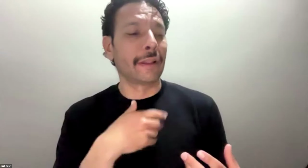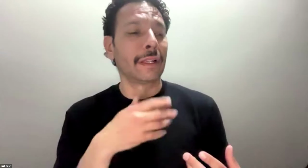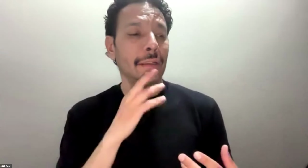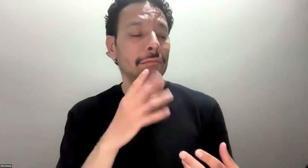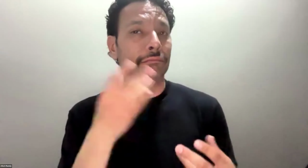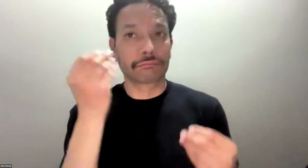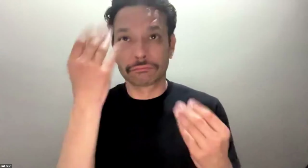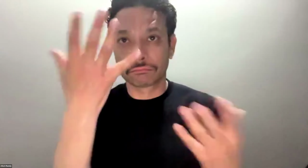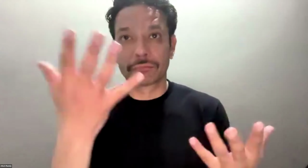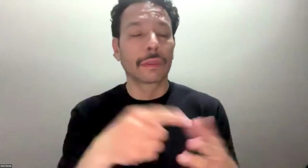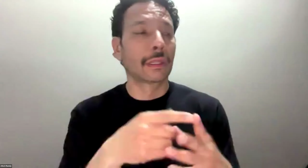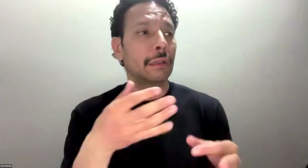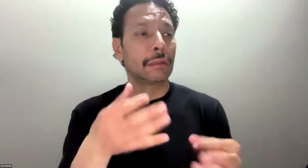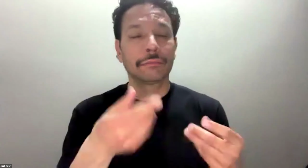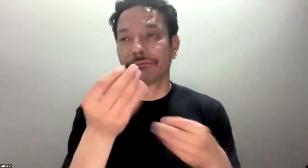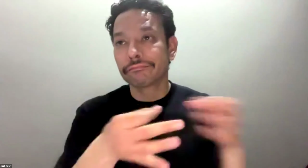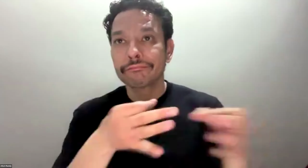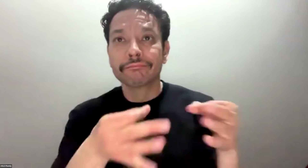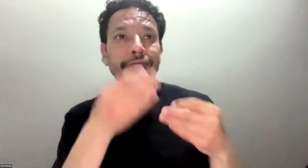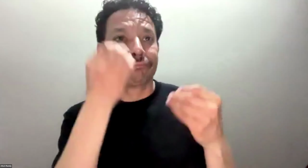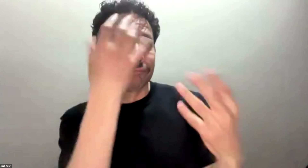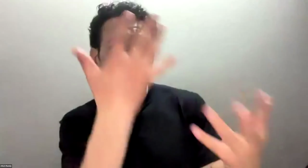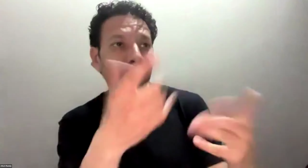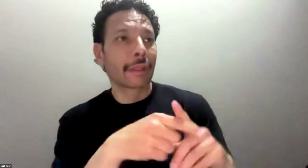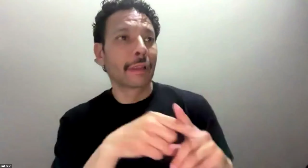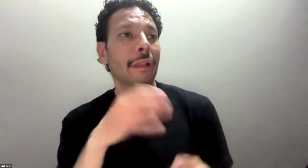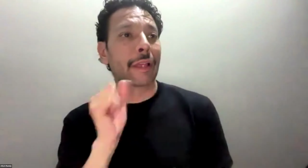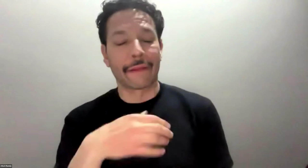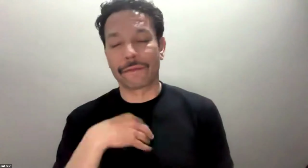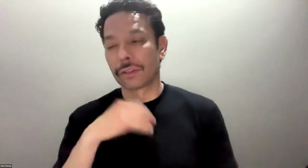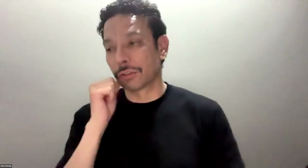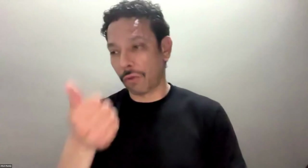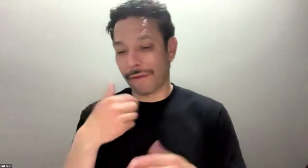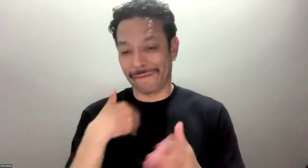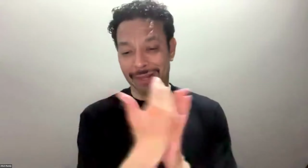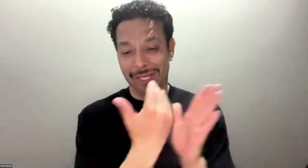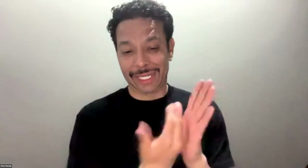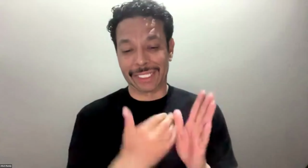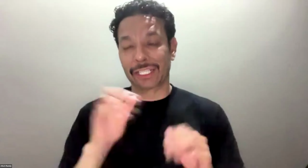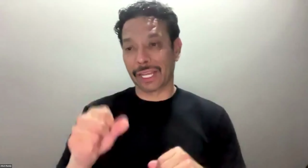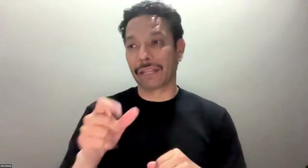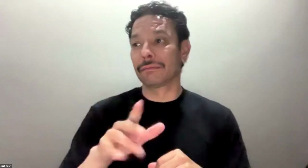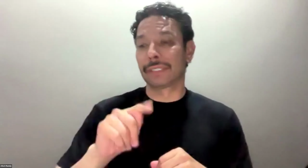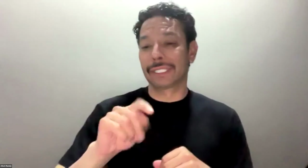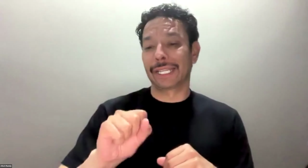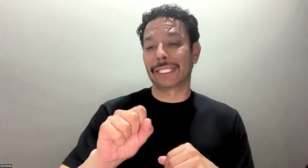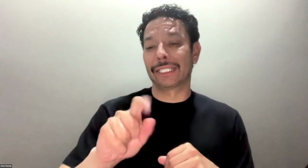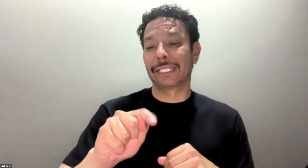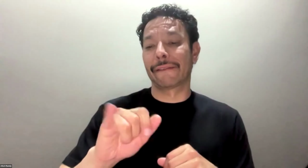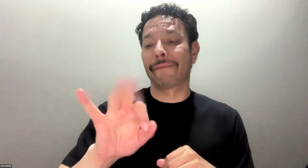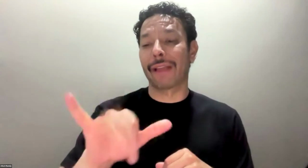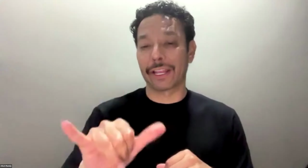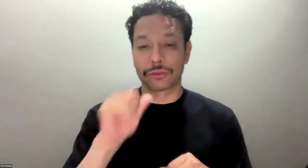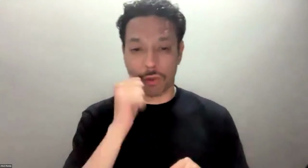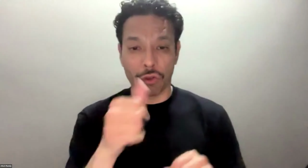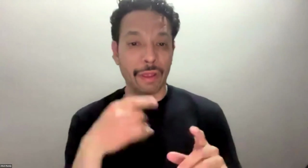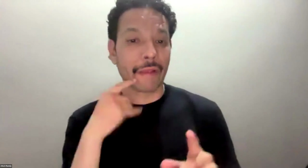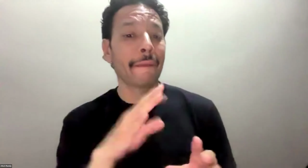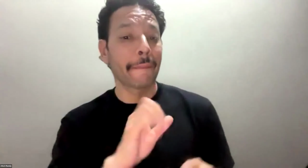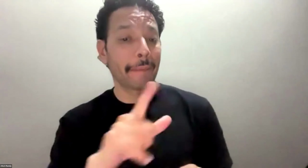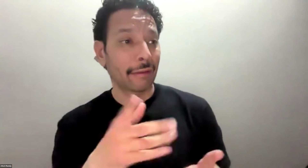coming up. And mhm. I'll have a list of the committees that you can testify in tomorrow. Yeah, so then, when the bill goes through the